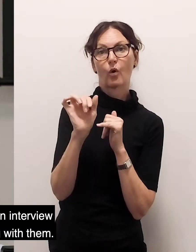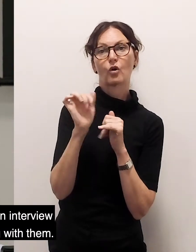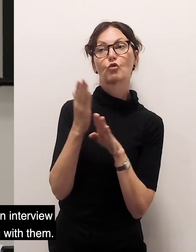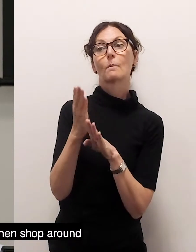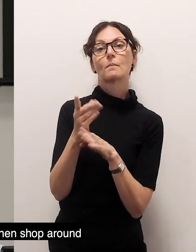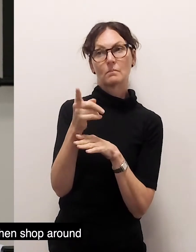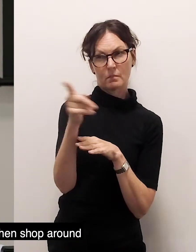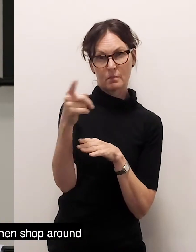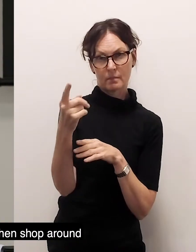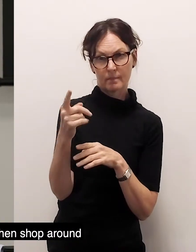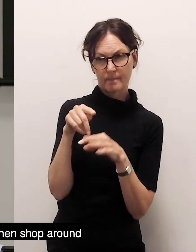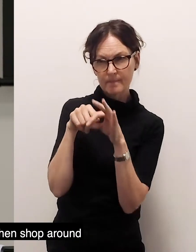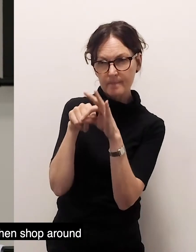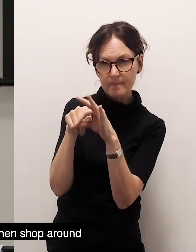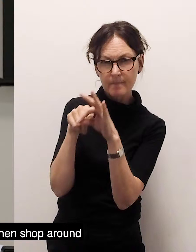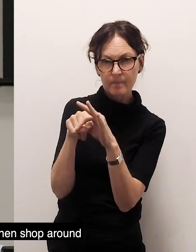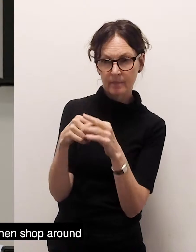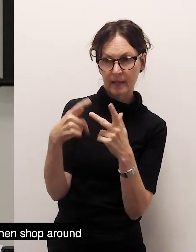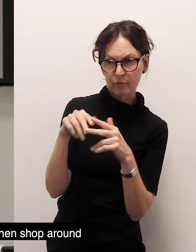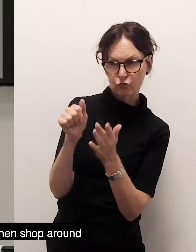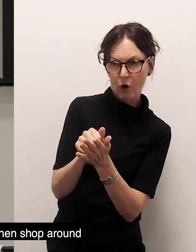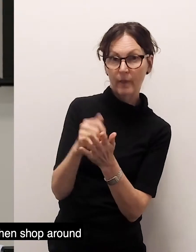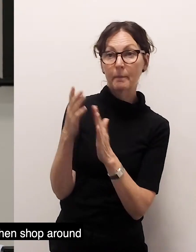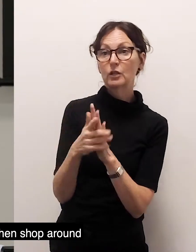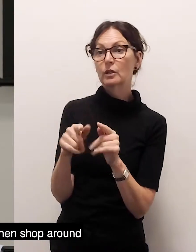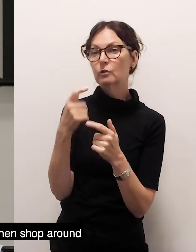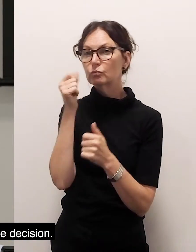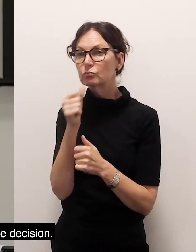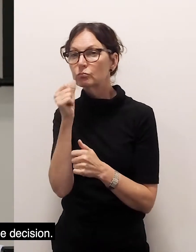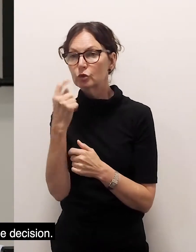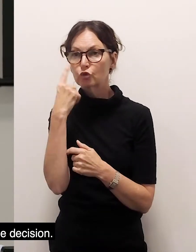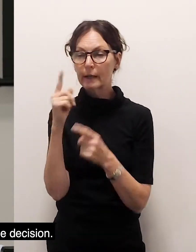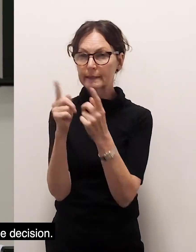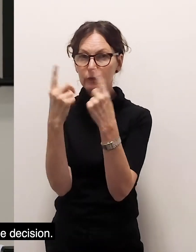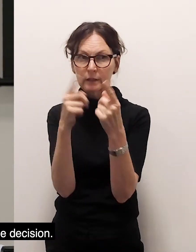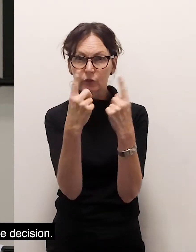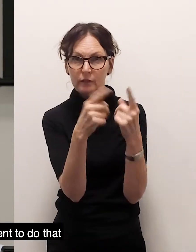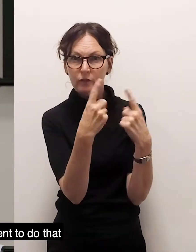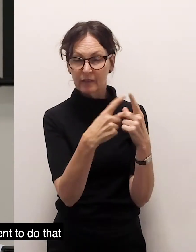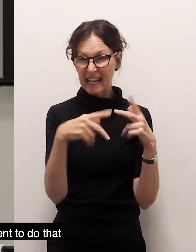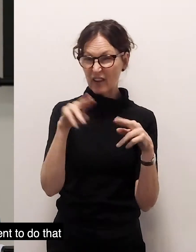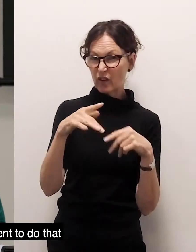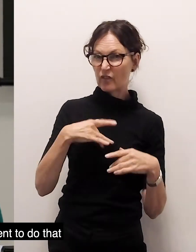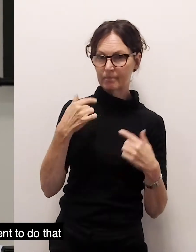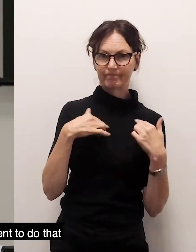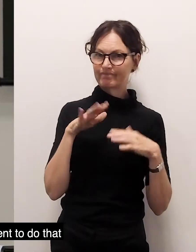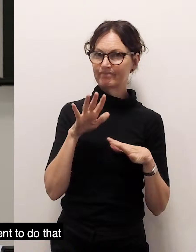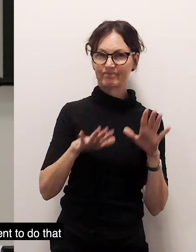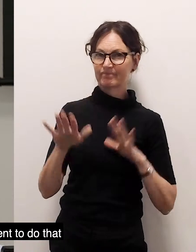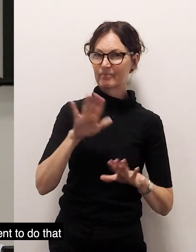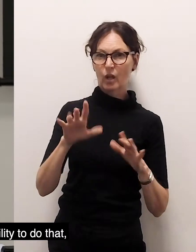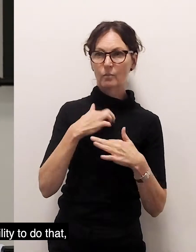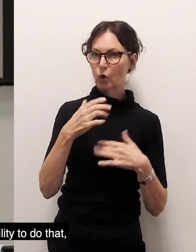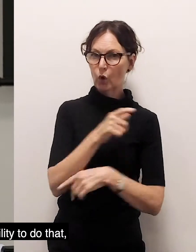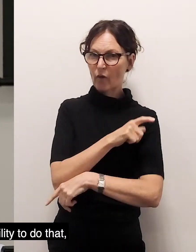them. And that way you can then shop around and then make the decision. If you're not confident to do